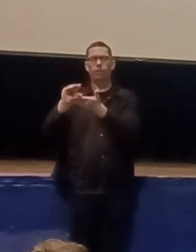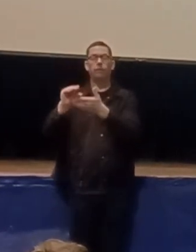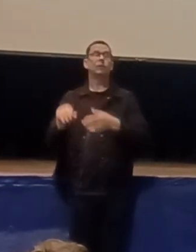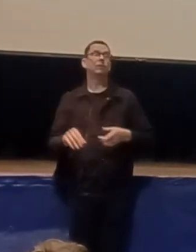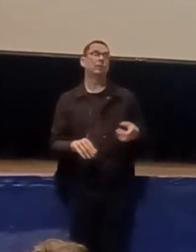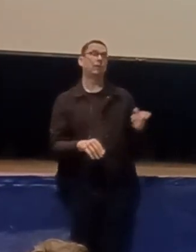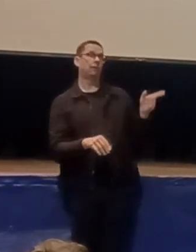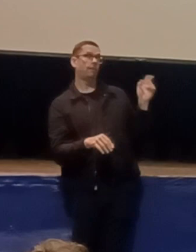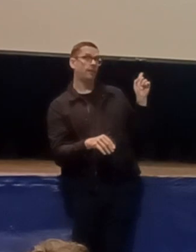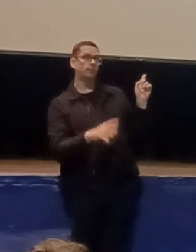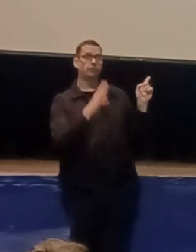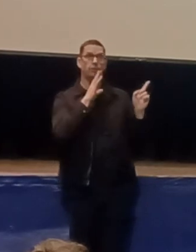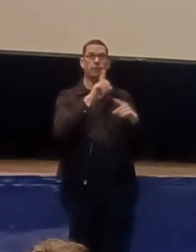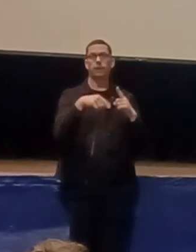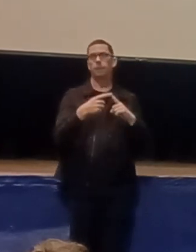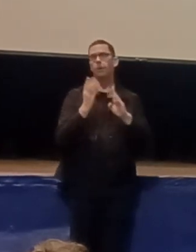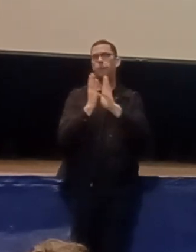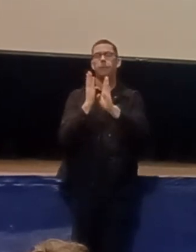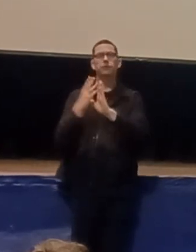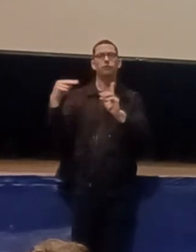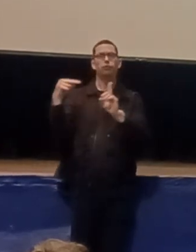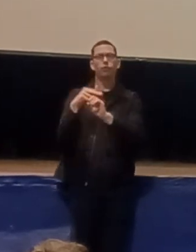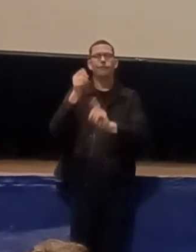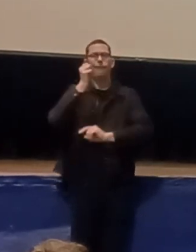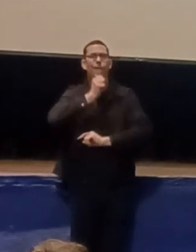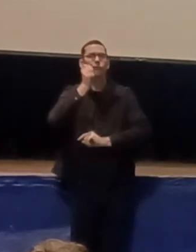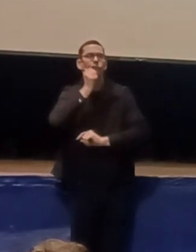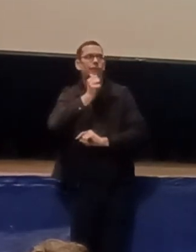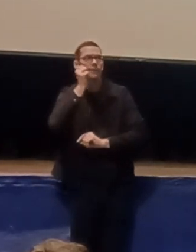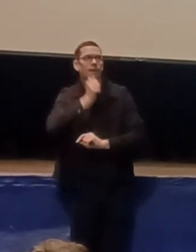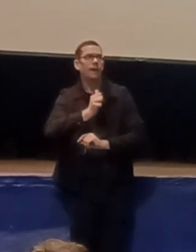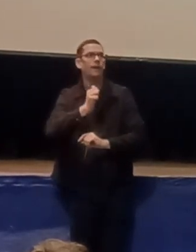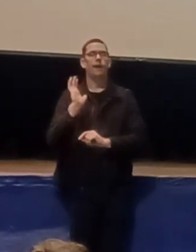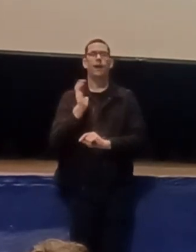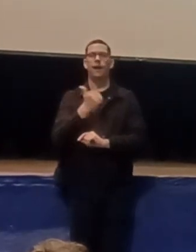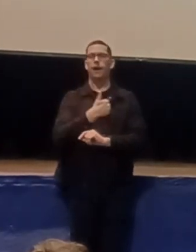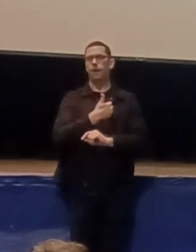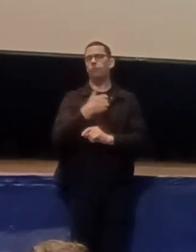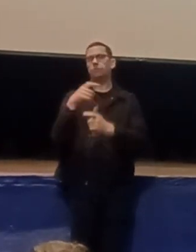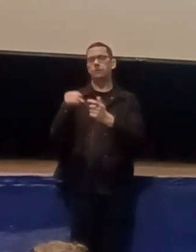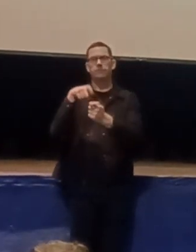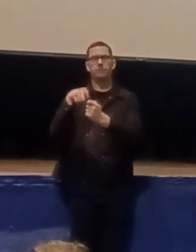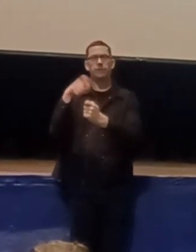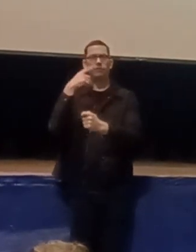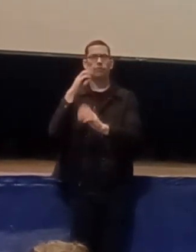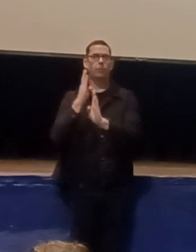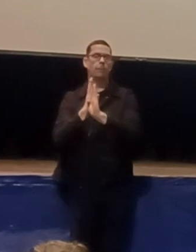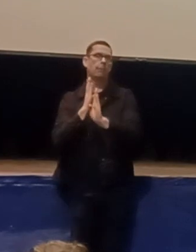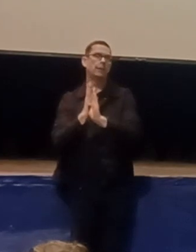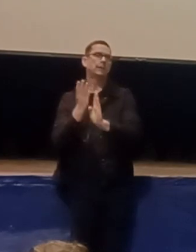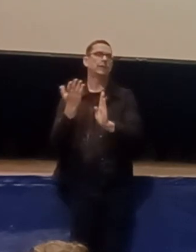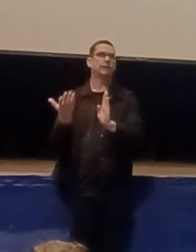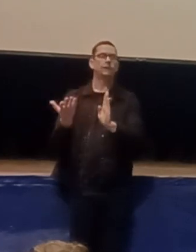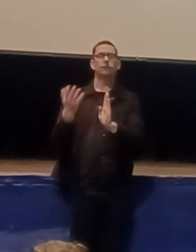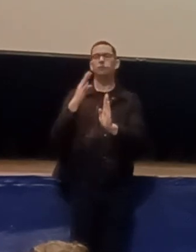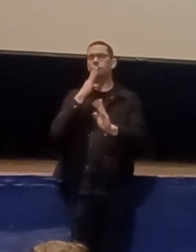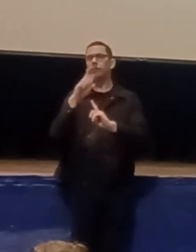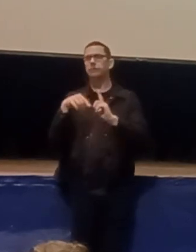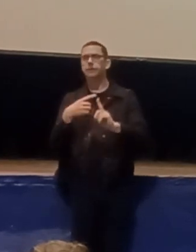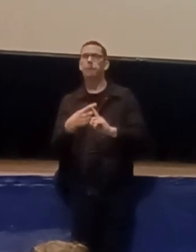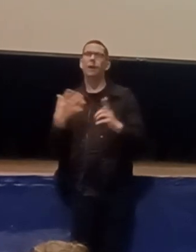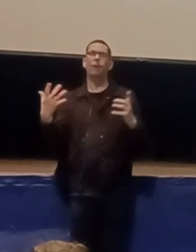we're talking about buses that are getting charged every single night. Our specification for buses does account for preconditioning of